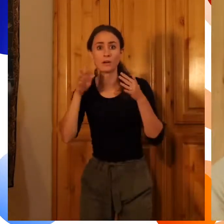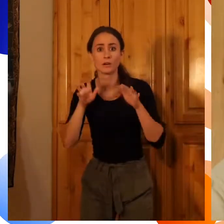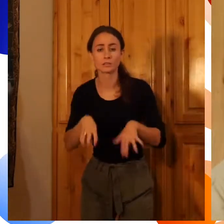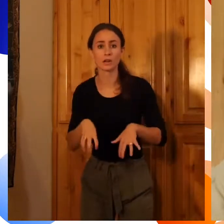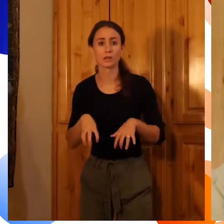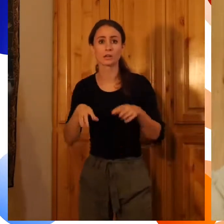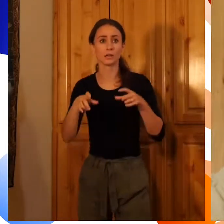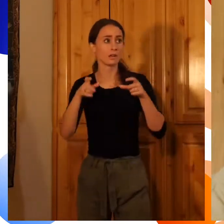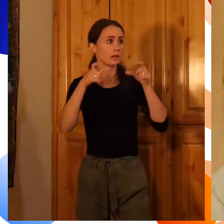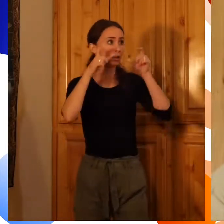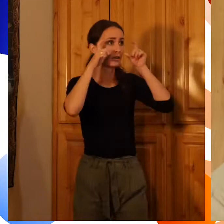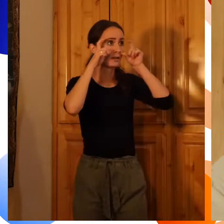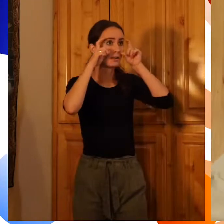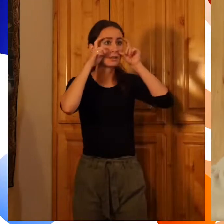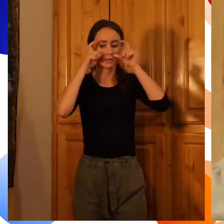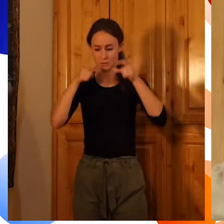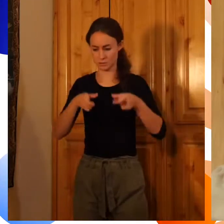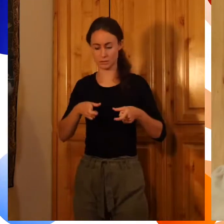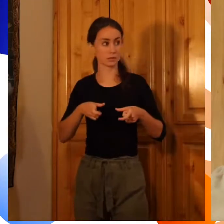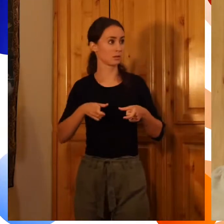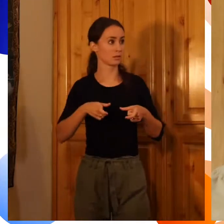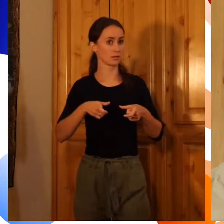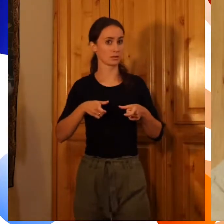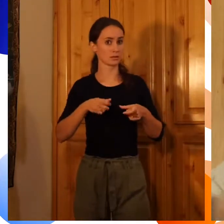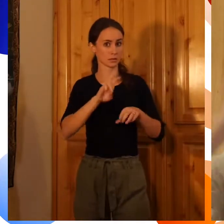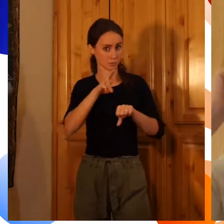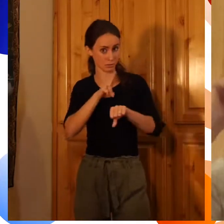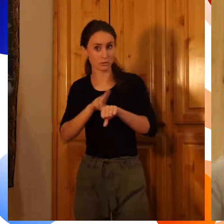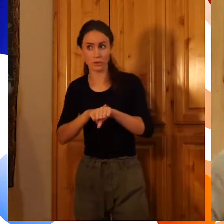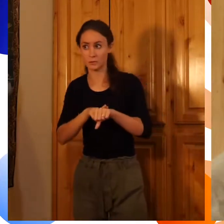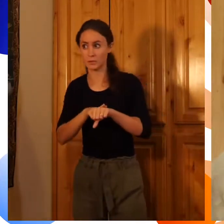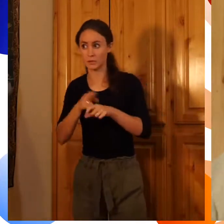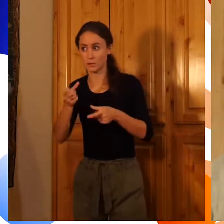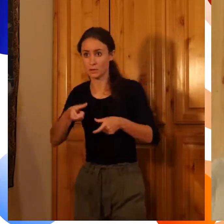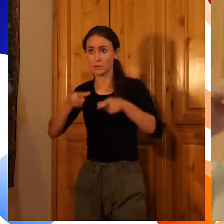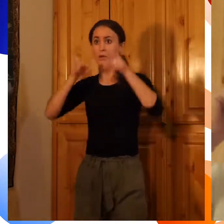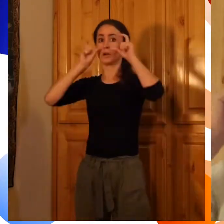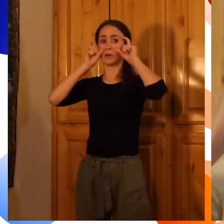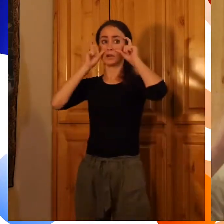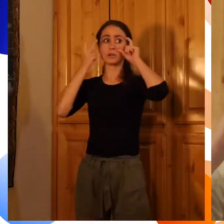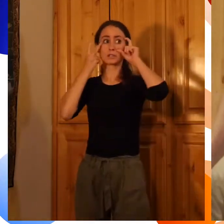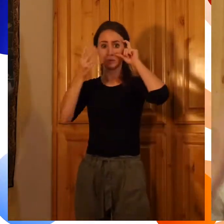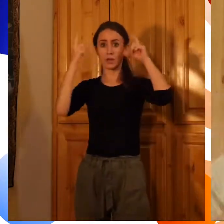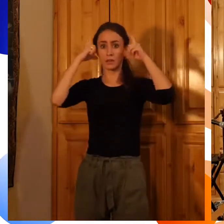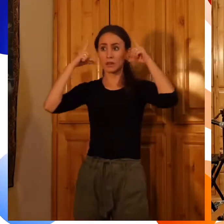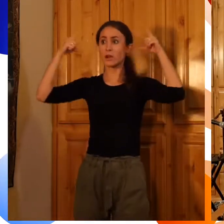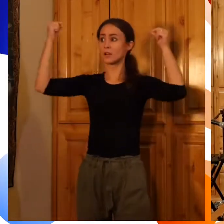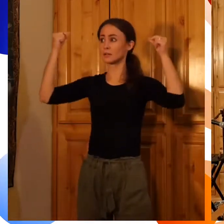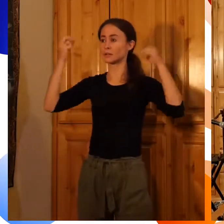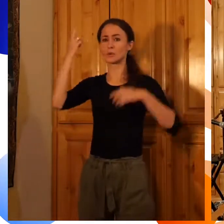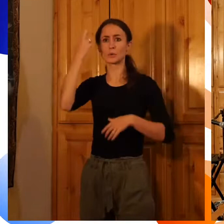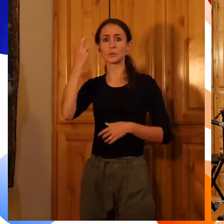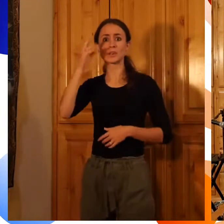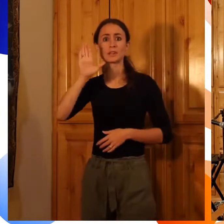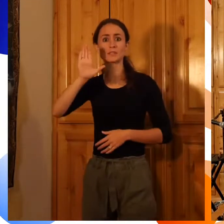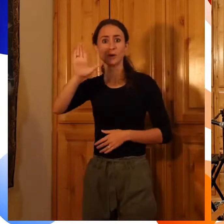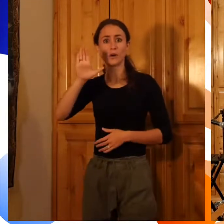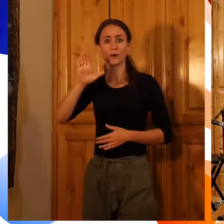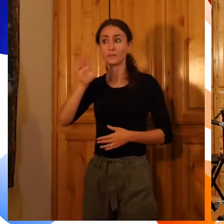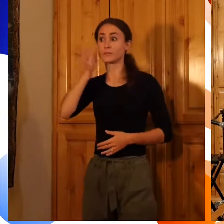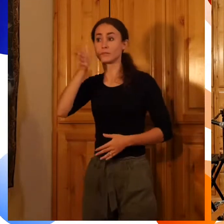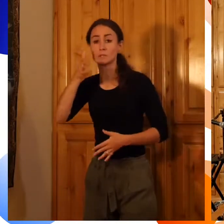realized her betrothed was a hideous, smirking goblin king. She said, "Whatever on earth are we going to do?" Giving the glasses back to